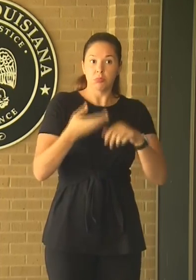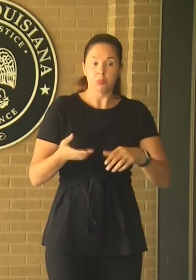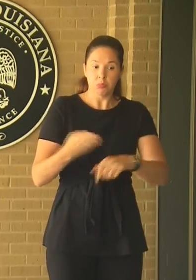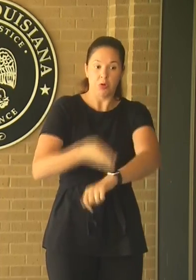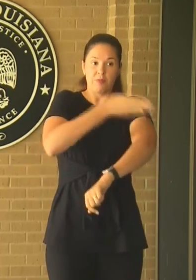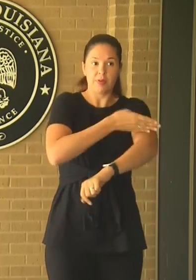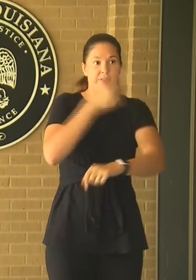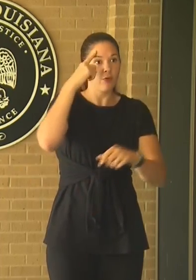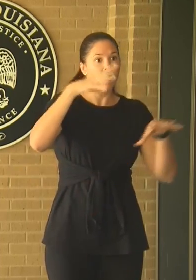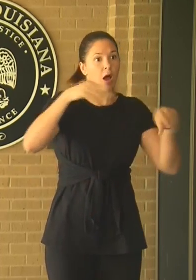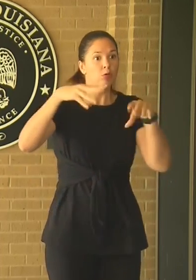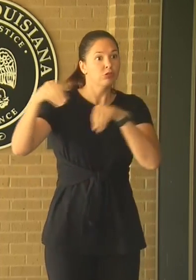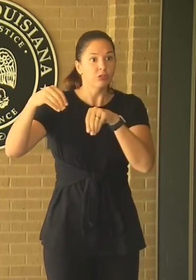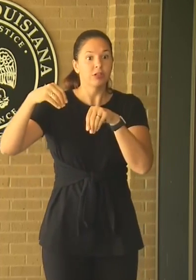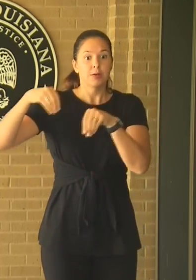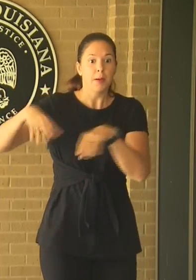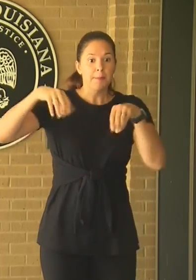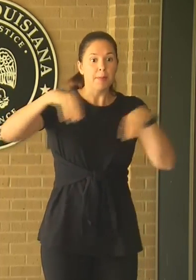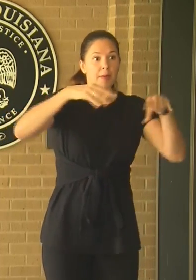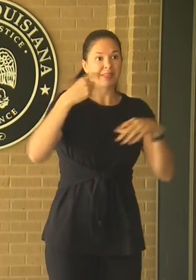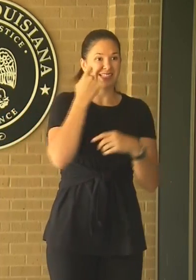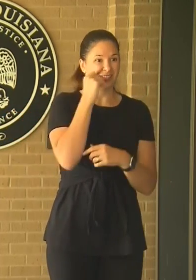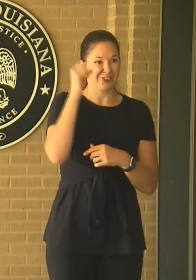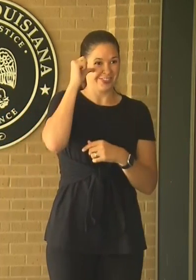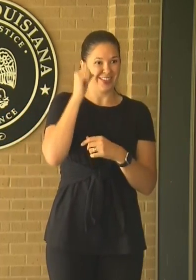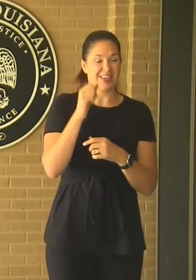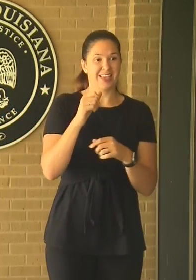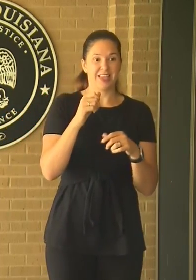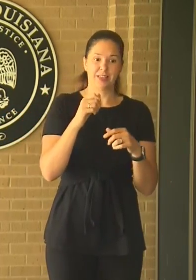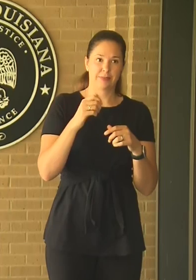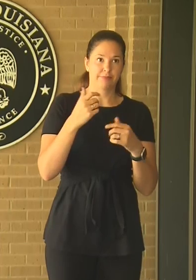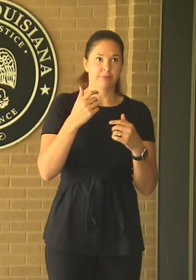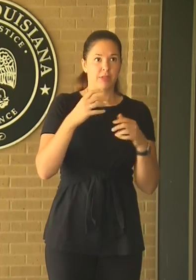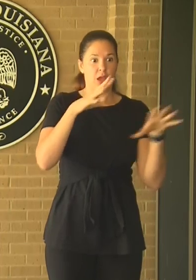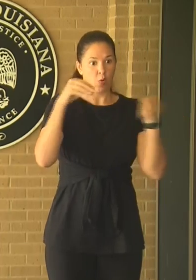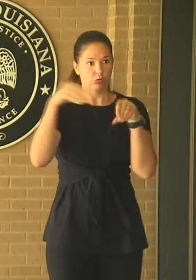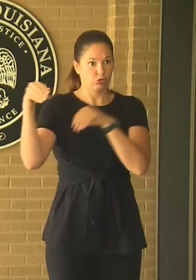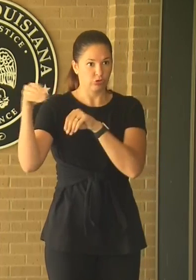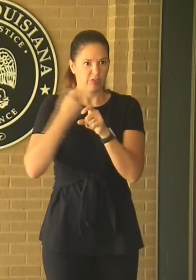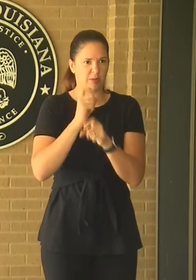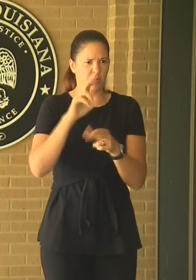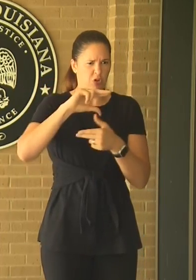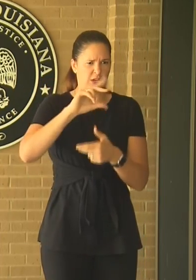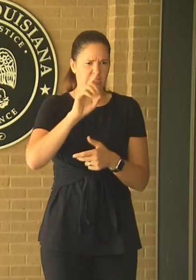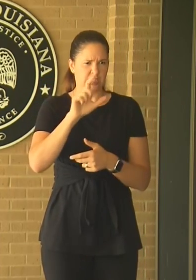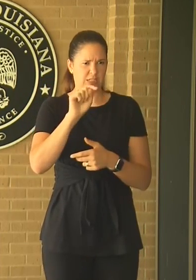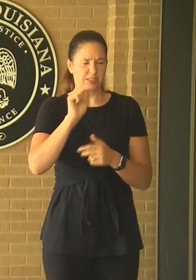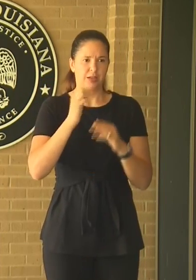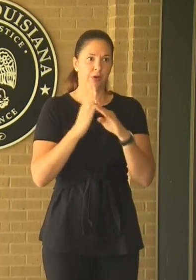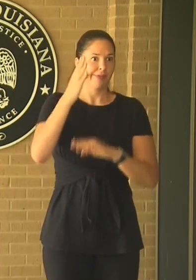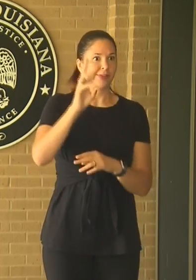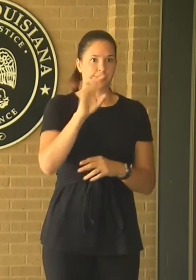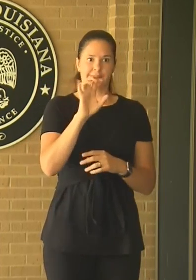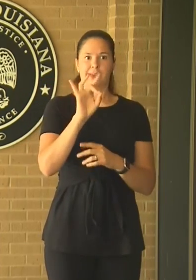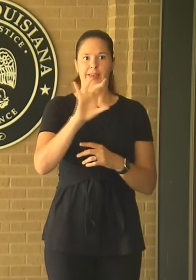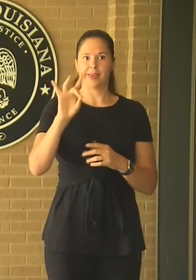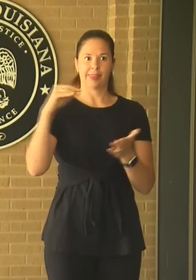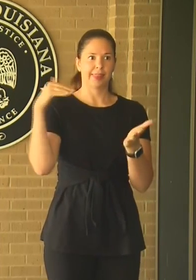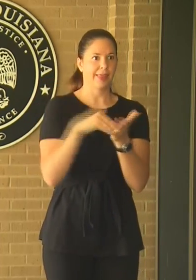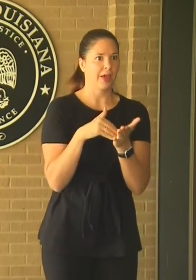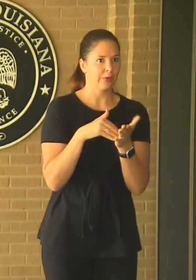outages. Yesterday, the peak outages from Hurricane Delta exceeded